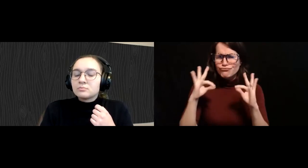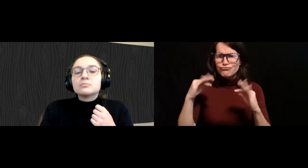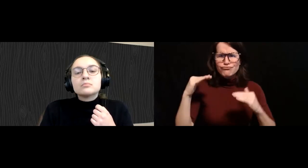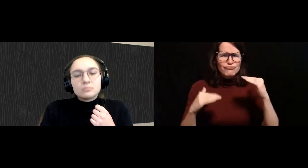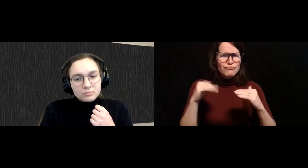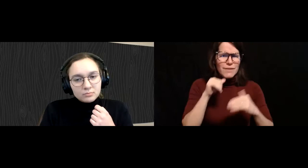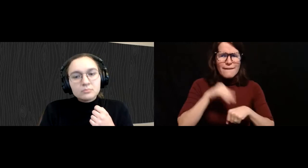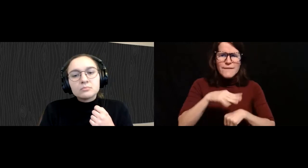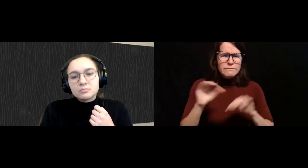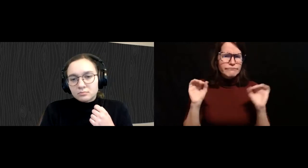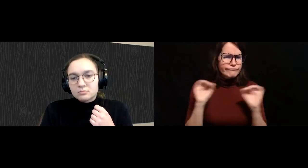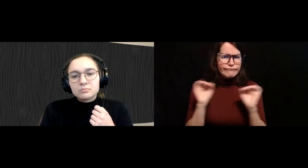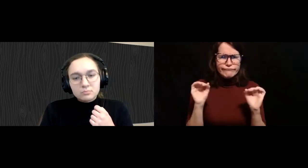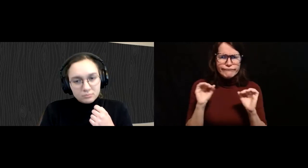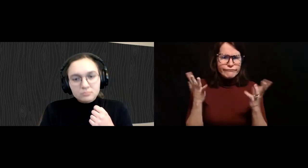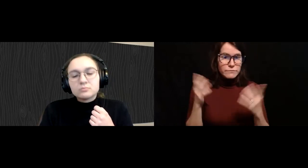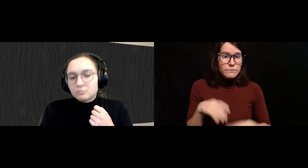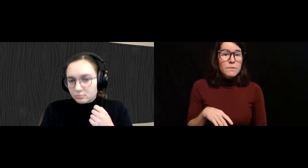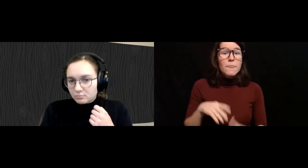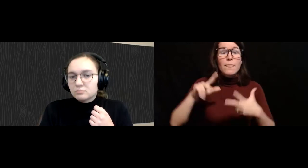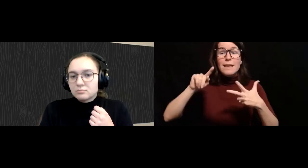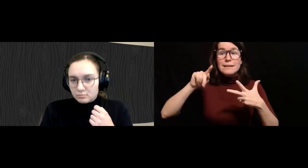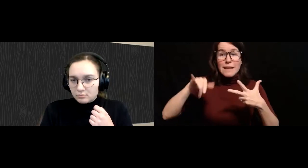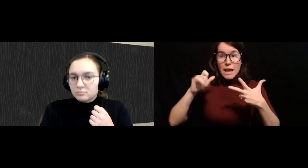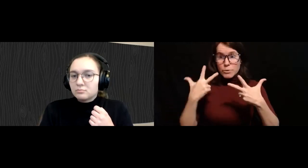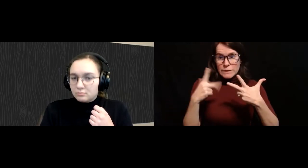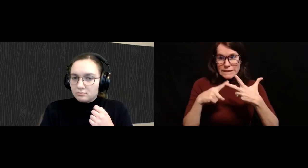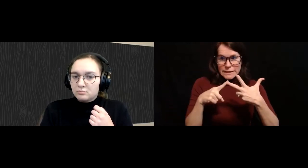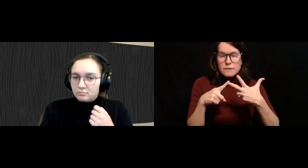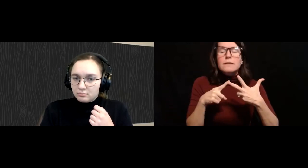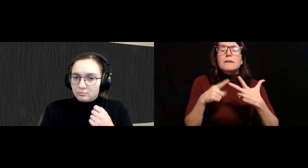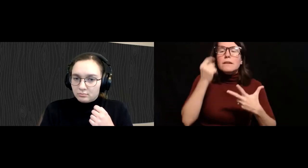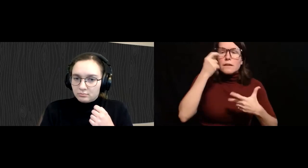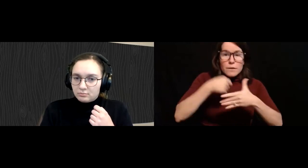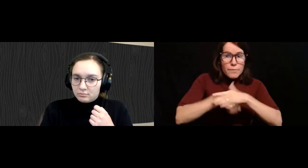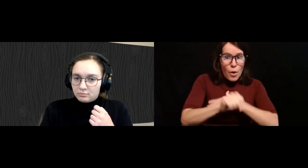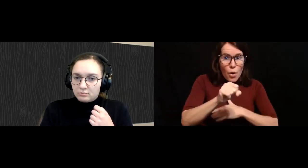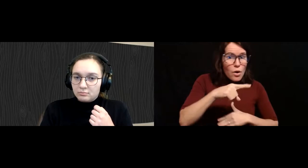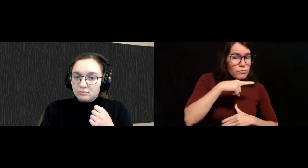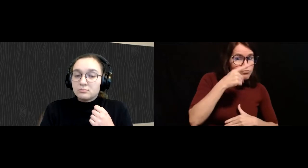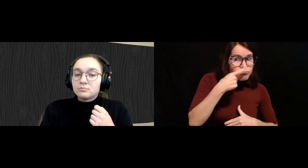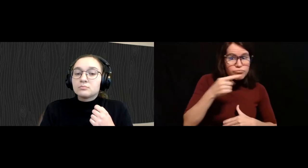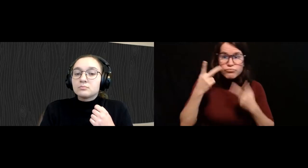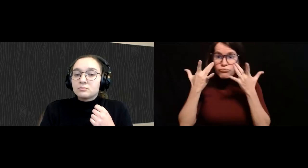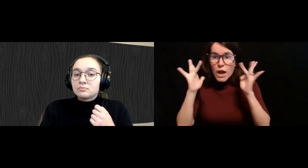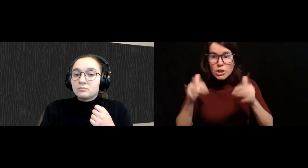And normally that individual's balance is just fine because they've not had it until later. Third type of